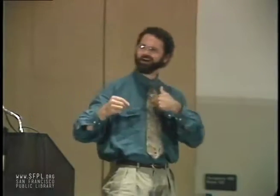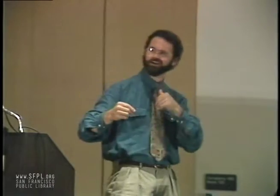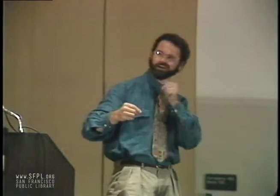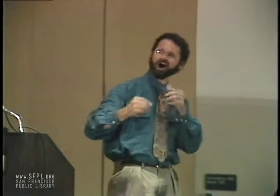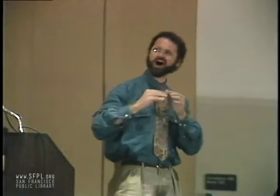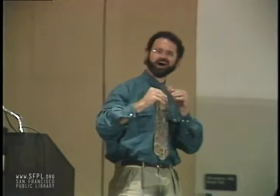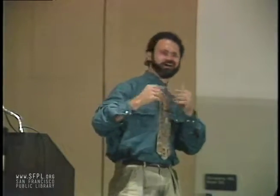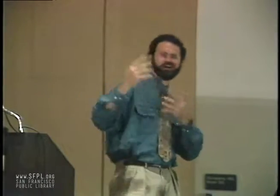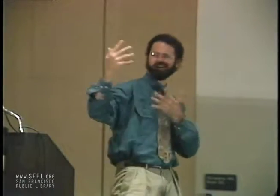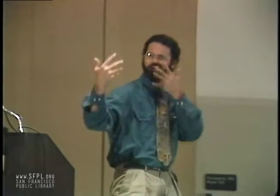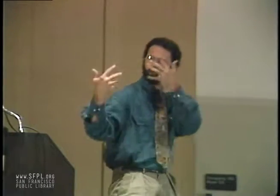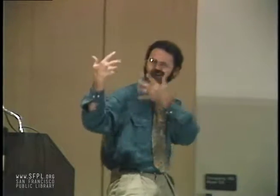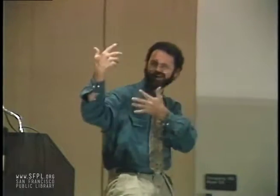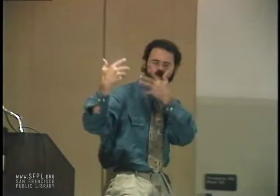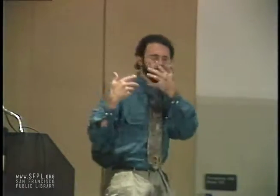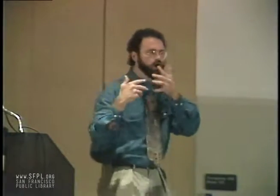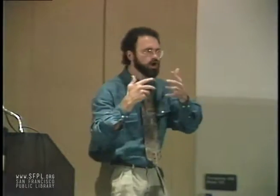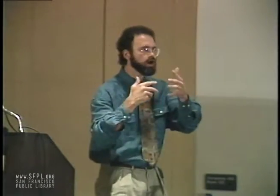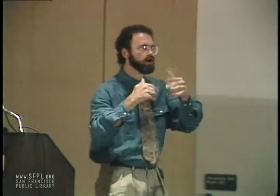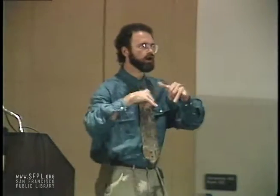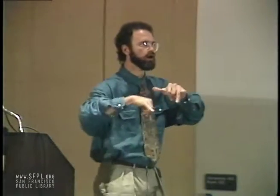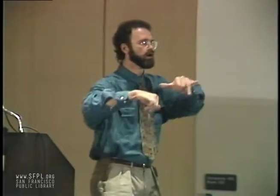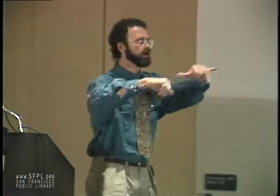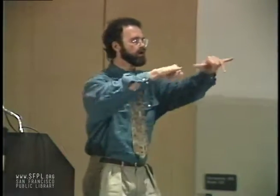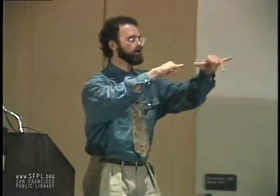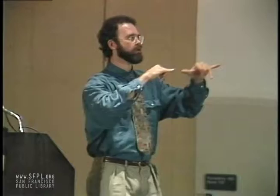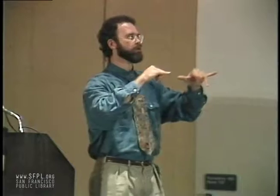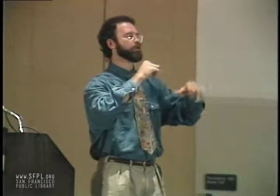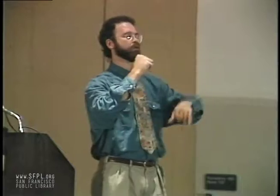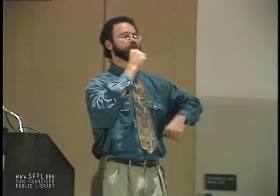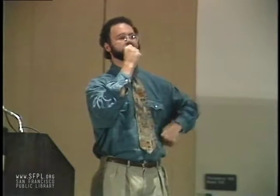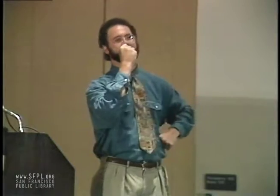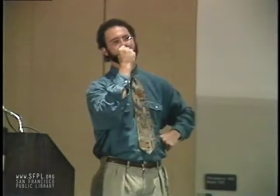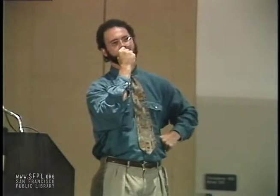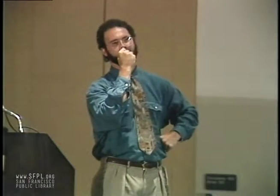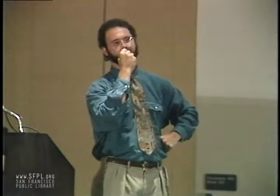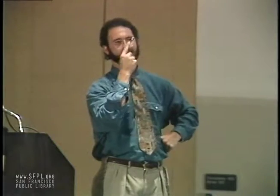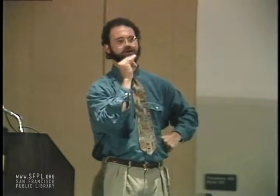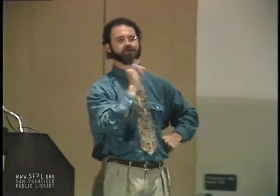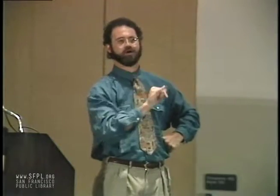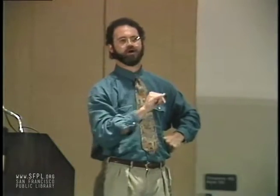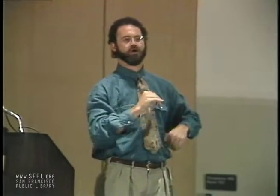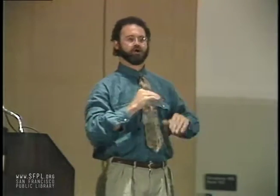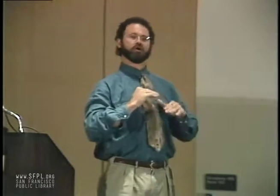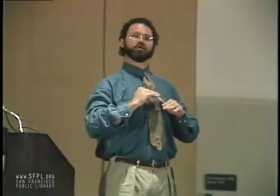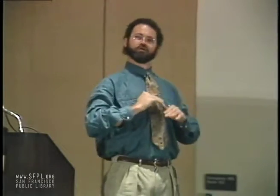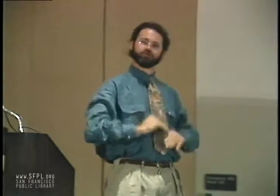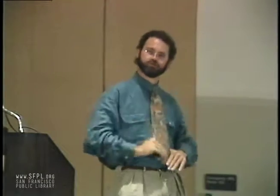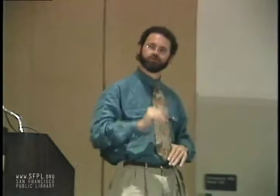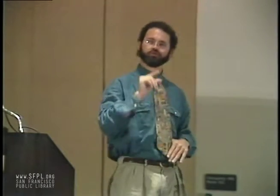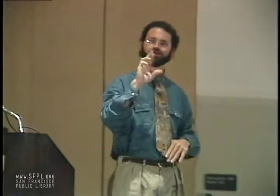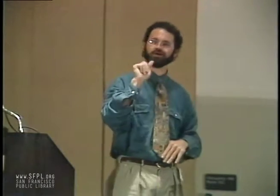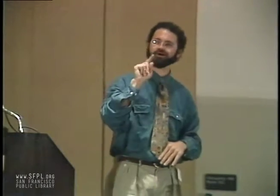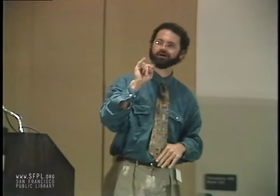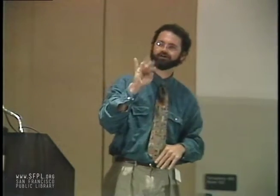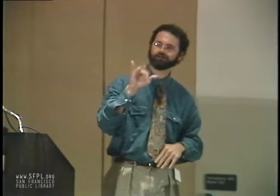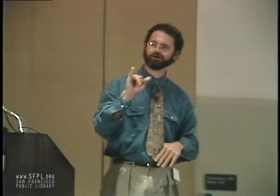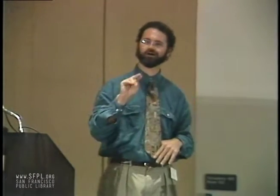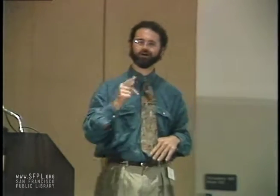He had always wondered, you know, how they could do the kinds of things that they did, and yet he couldn't, and he didn't feel the same. He didn't feel the